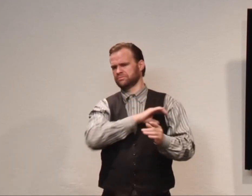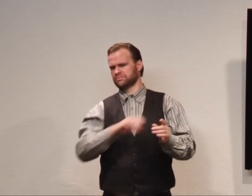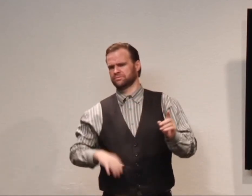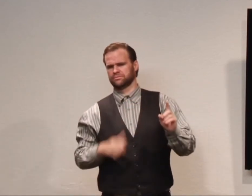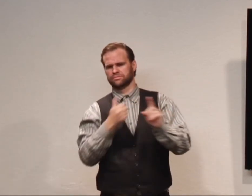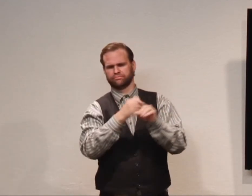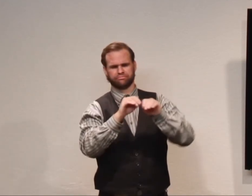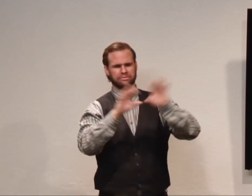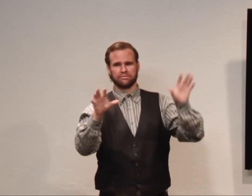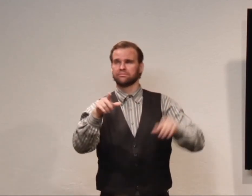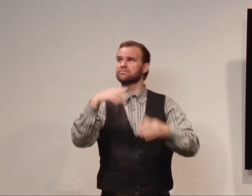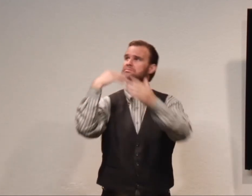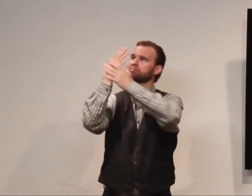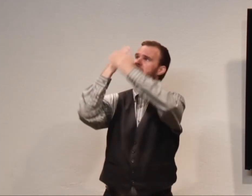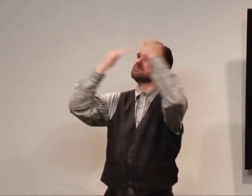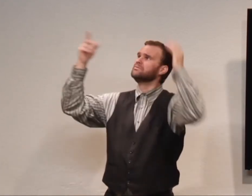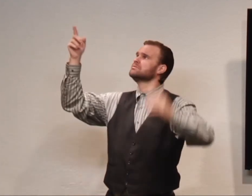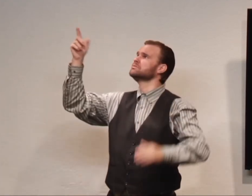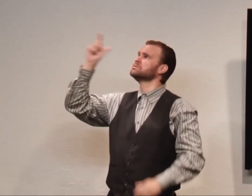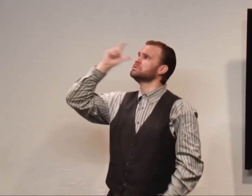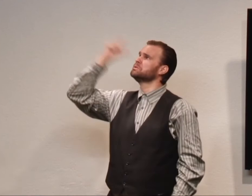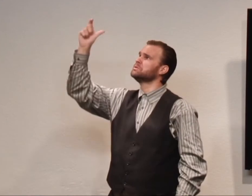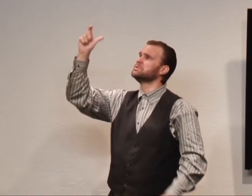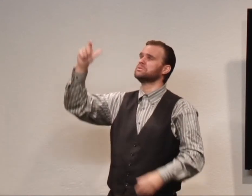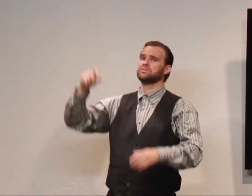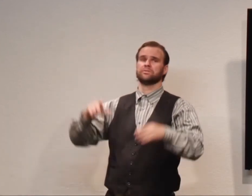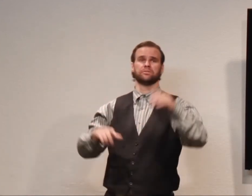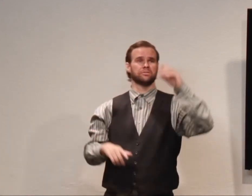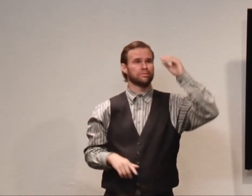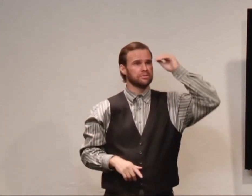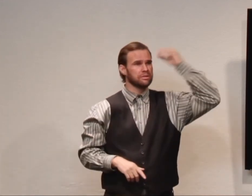Jesus Christ himself is that Lamb.